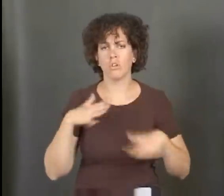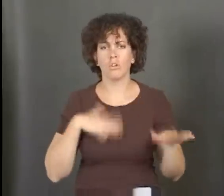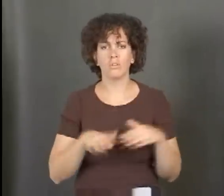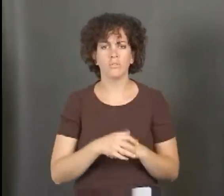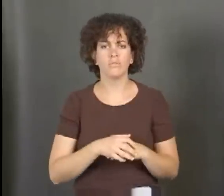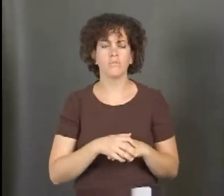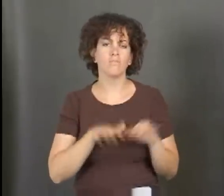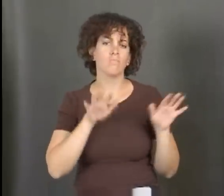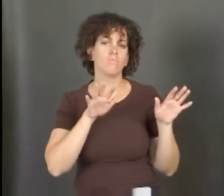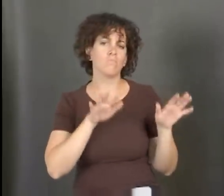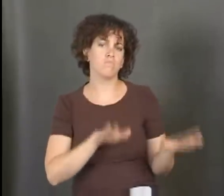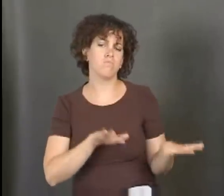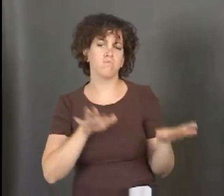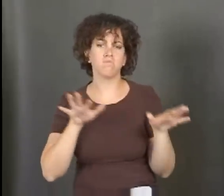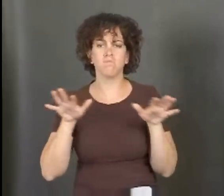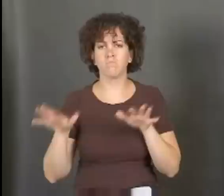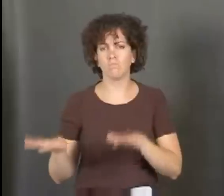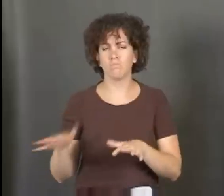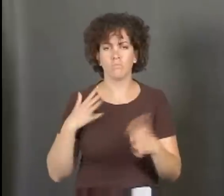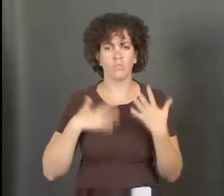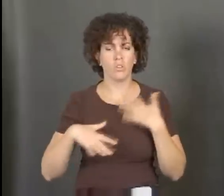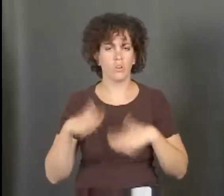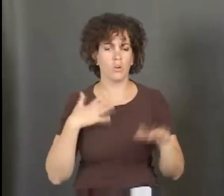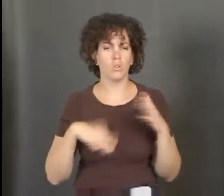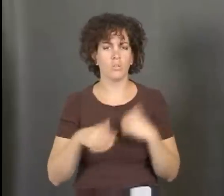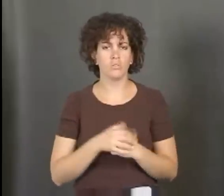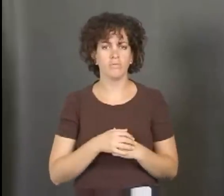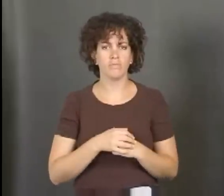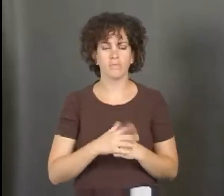Casual clothes. Casual clothes.